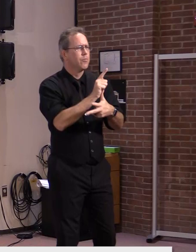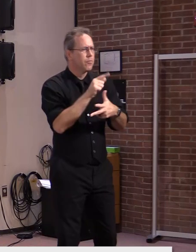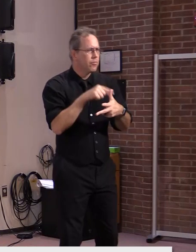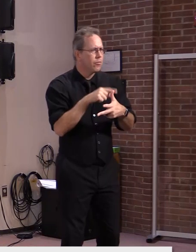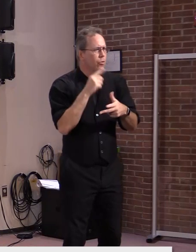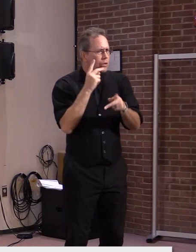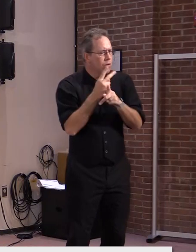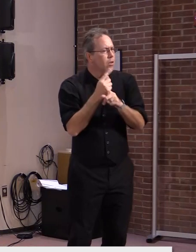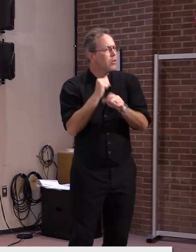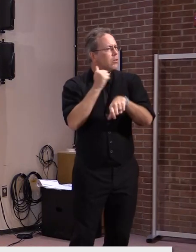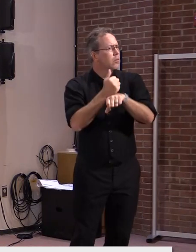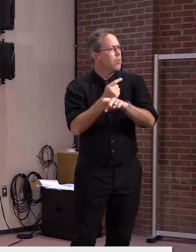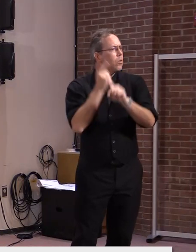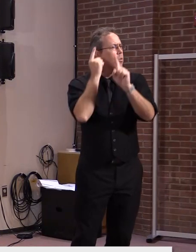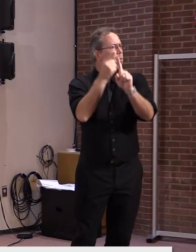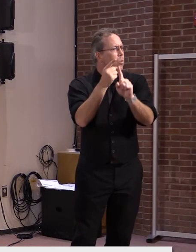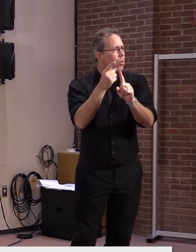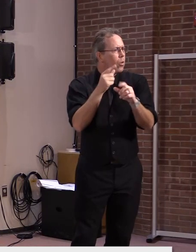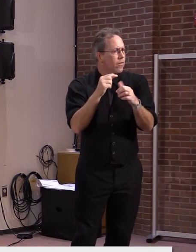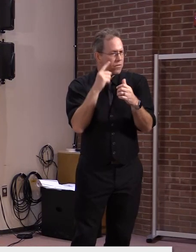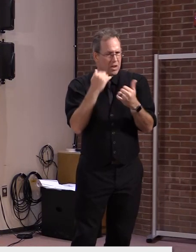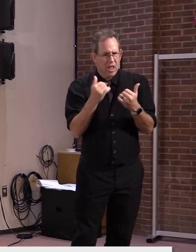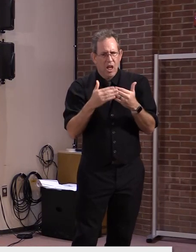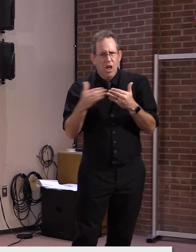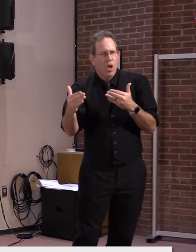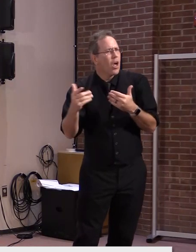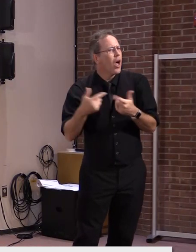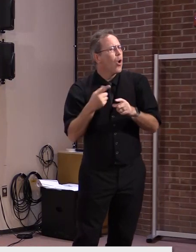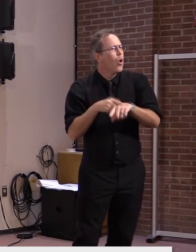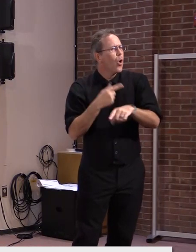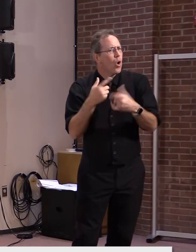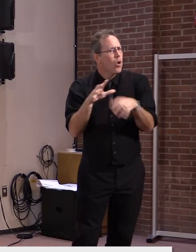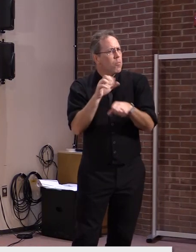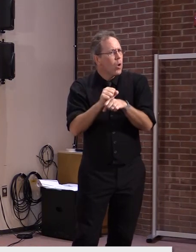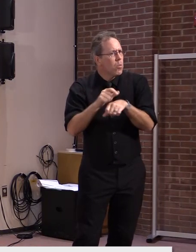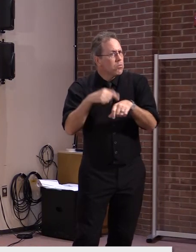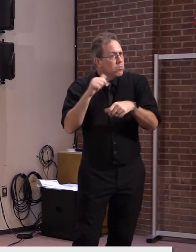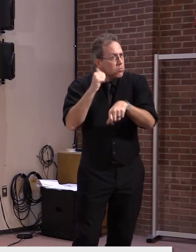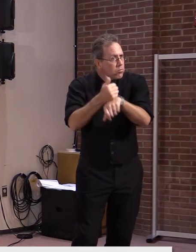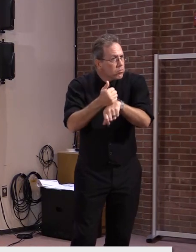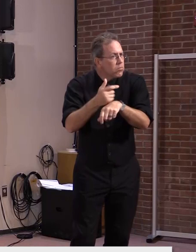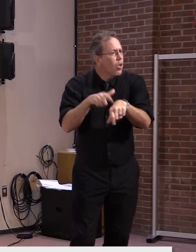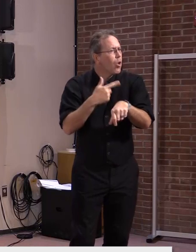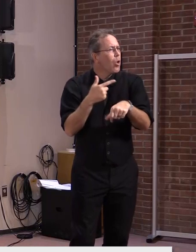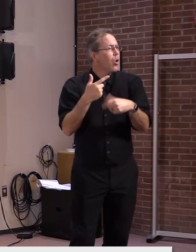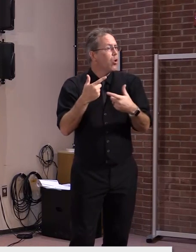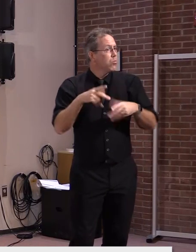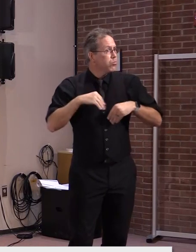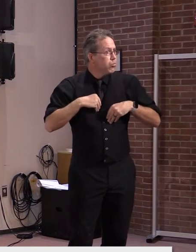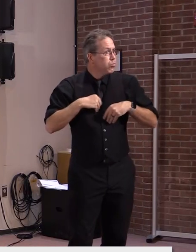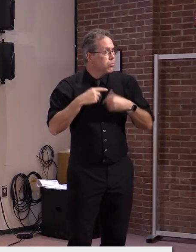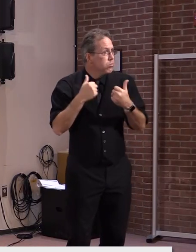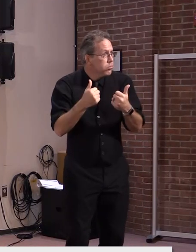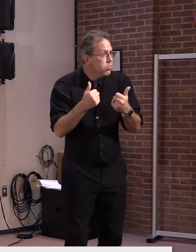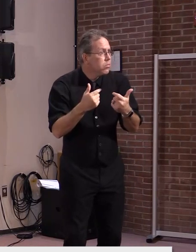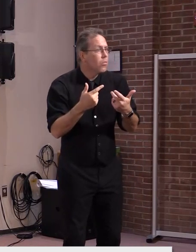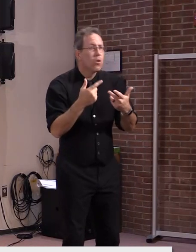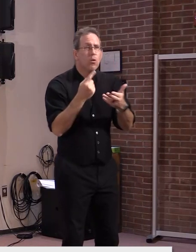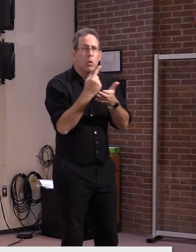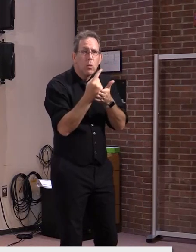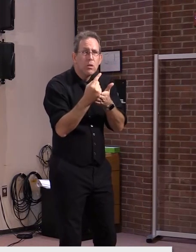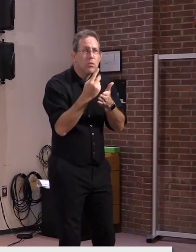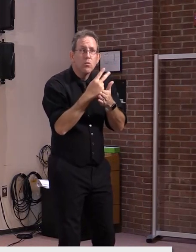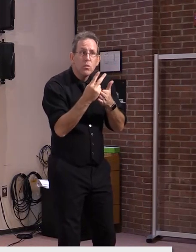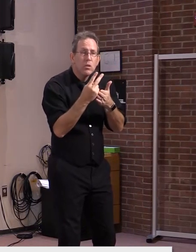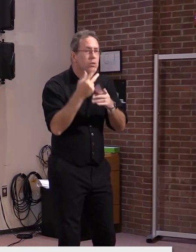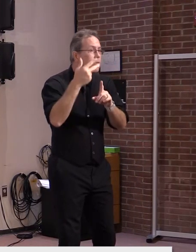going to be in terms of what are acceptable, unacceptable benchmarks. And like I said, I hope to